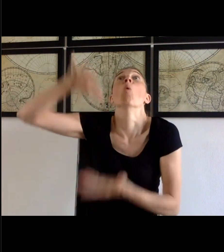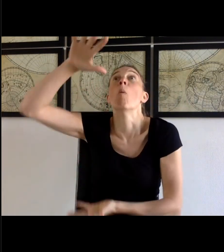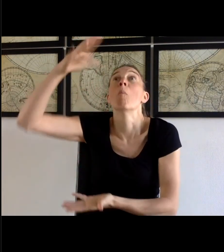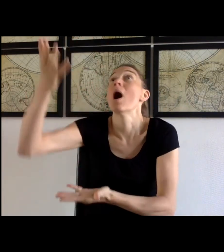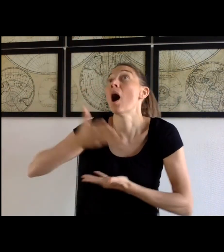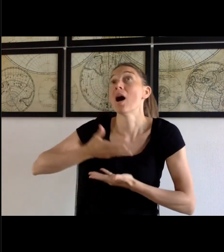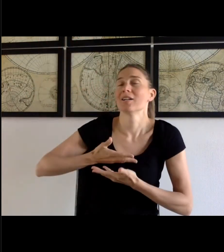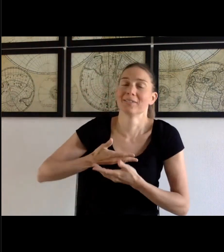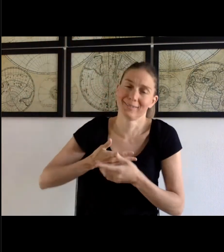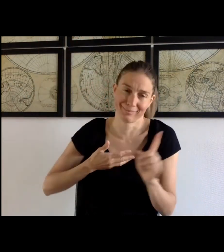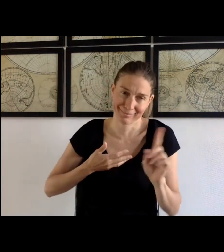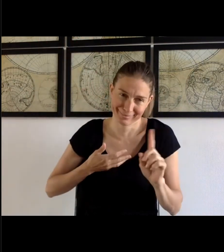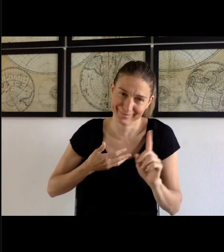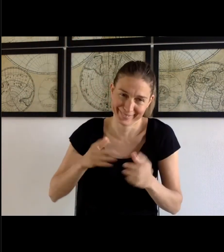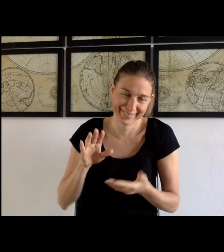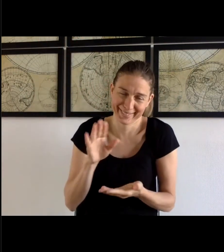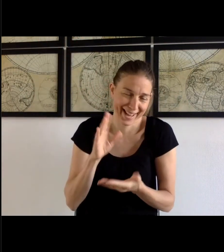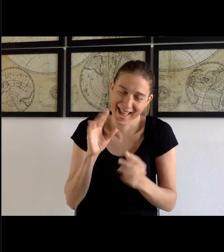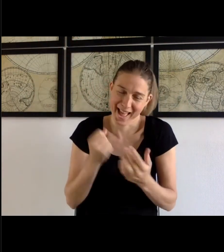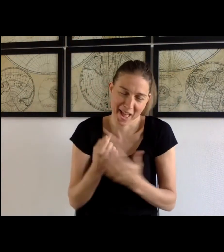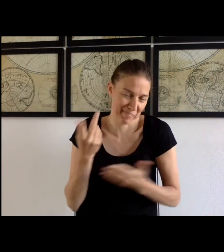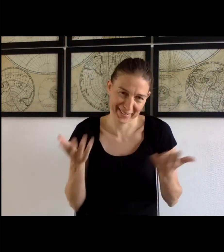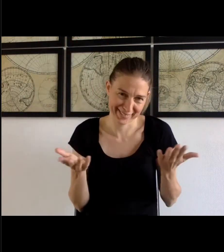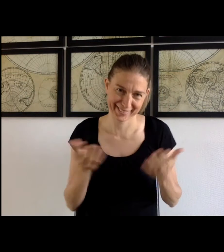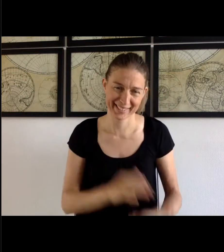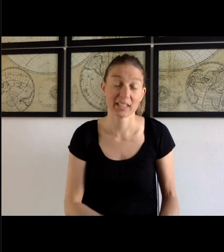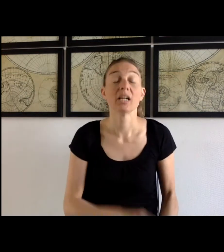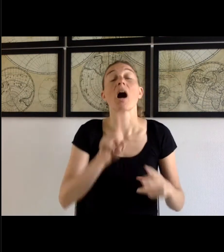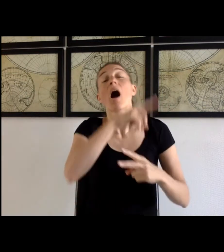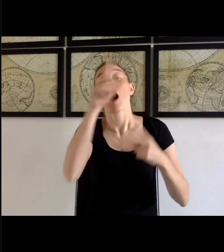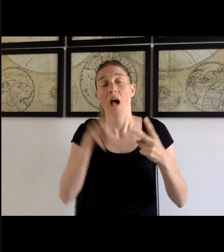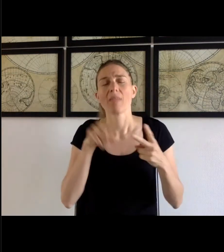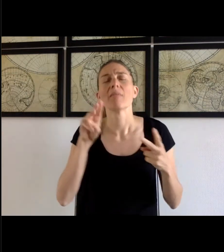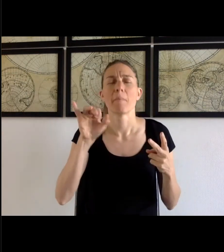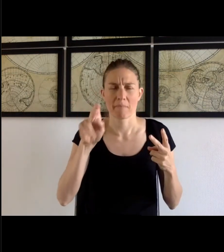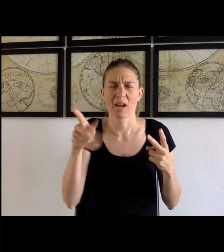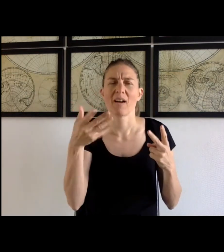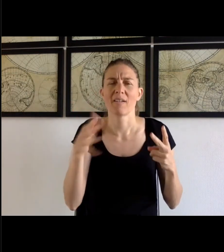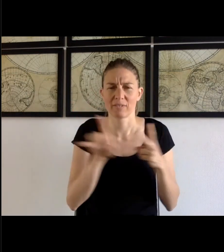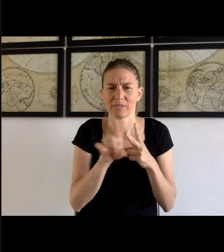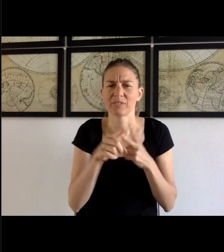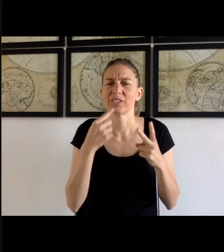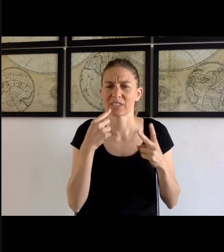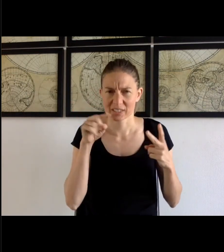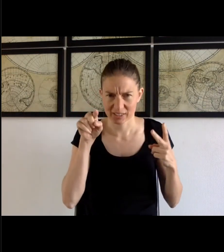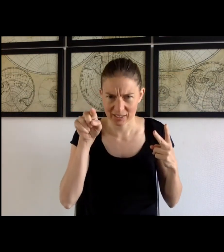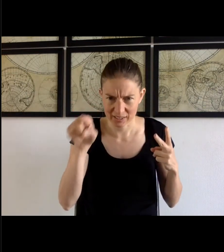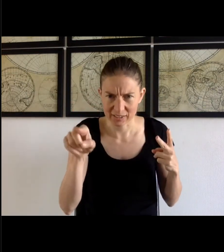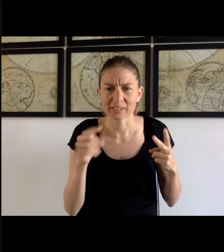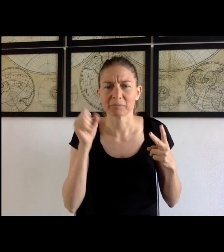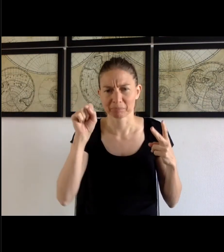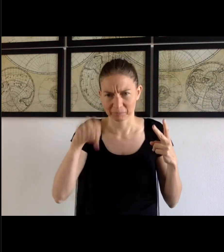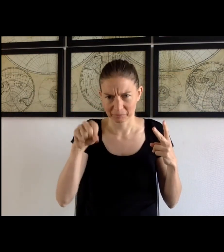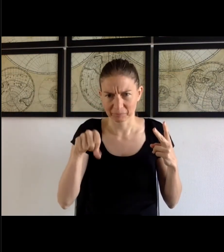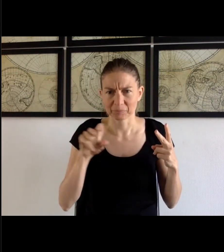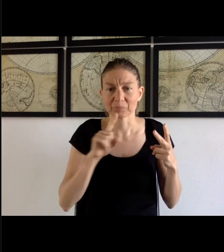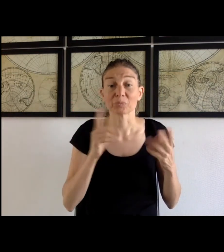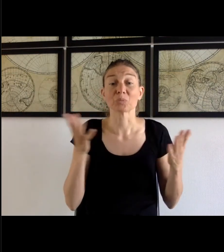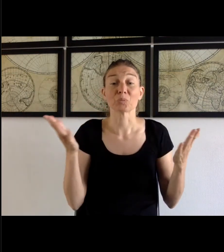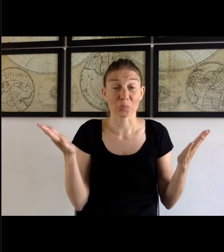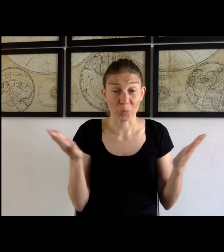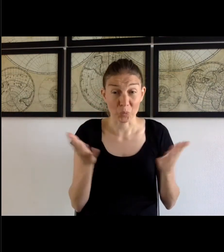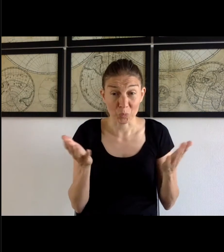not. The other issue what Mark already talked is diagnosis, and diagnosis is a really big issue, because